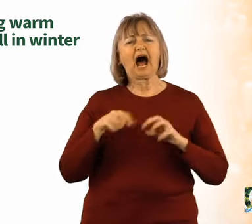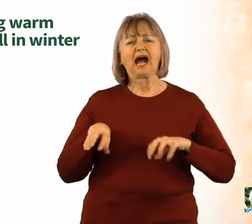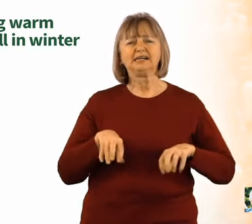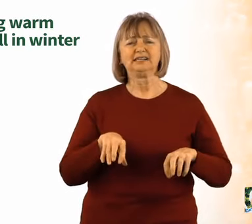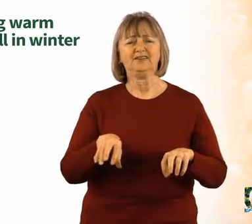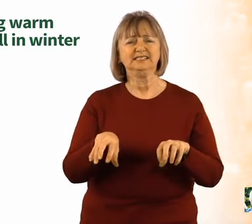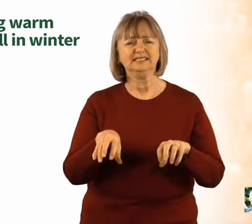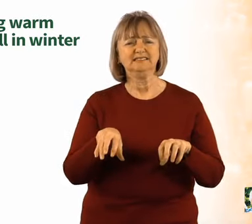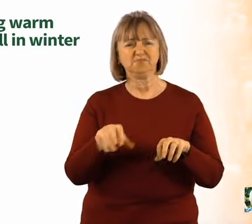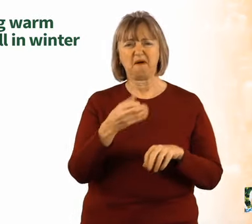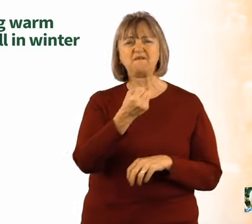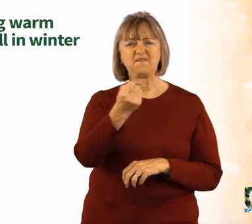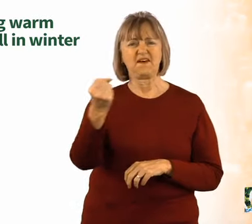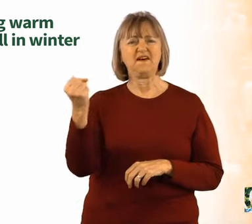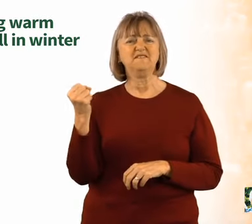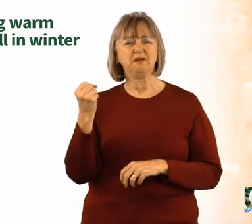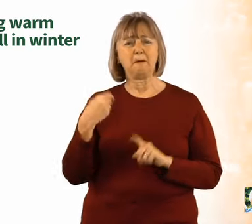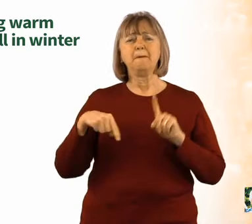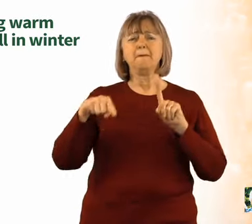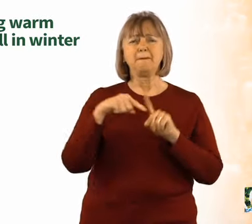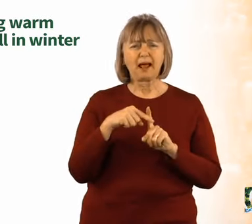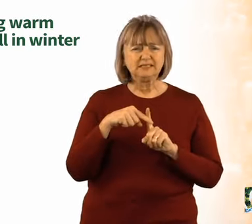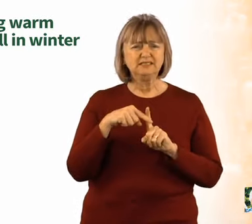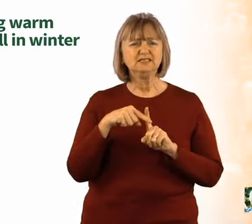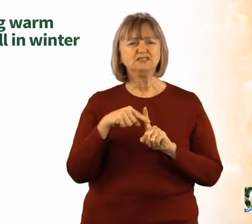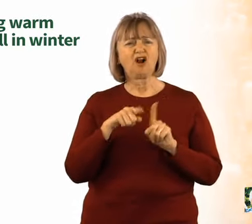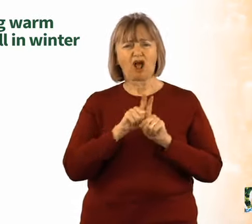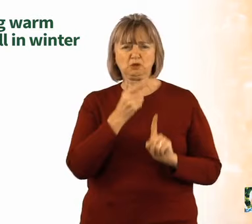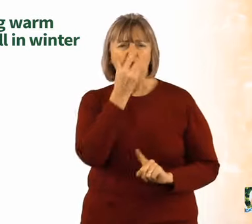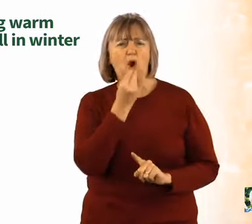cold, and the effects of some drugs.